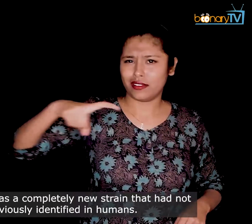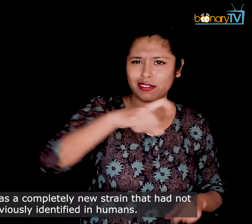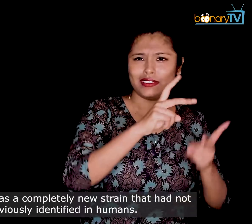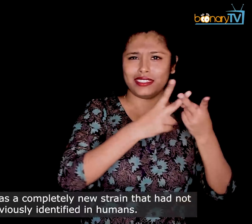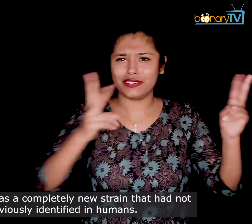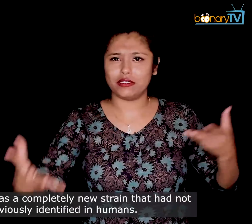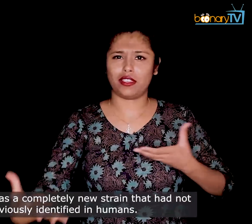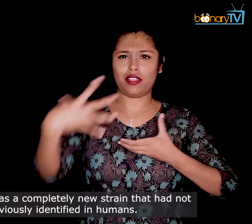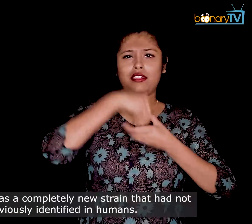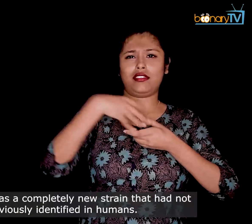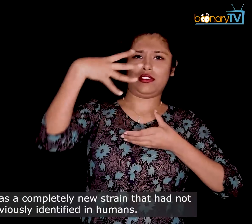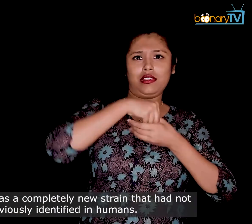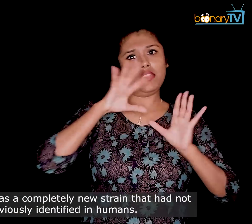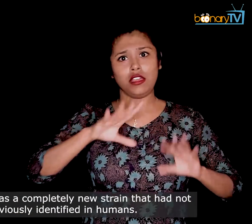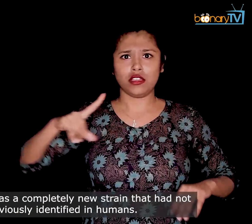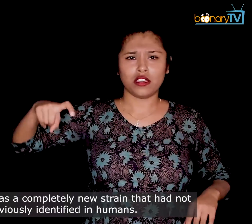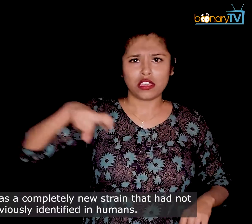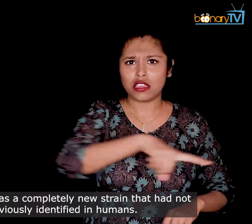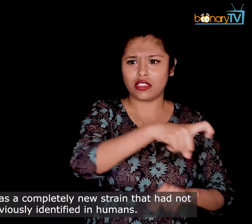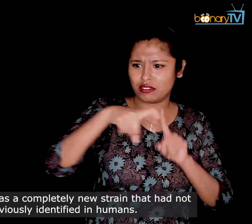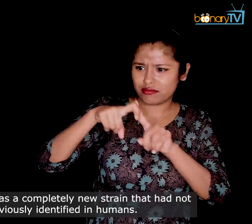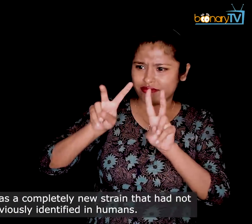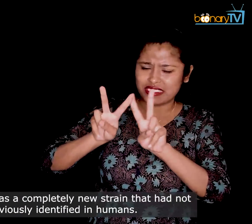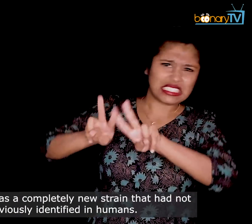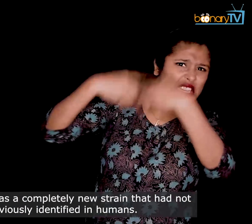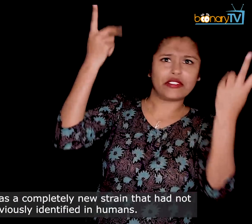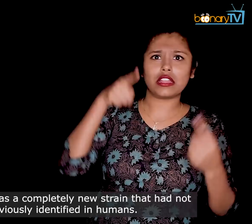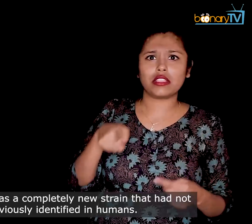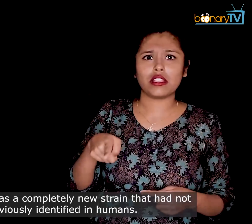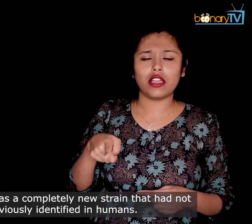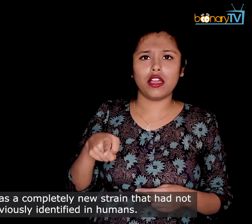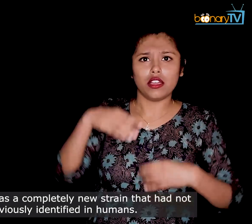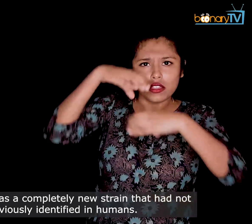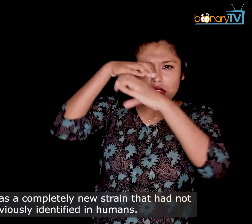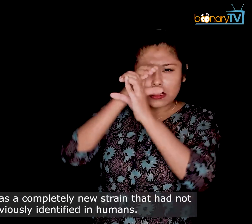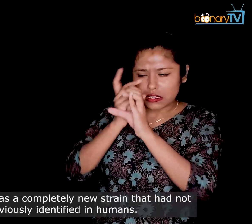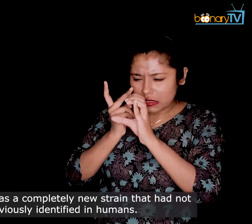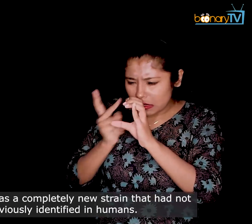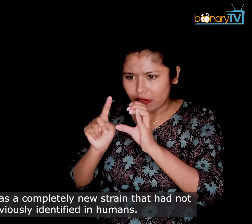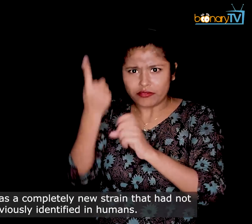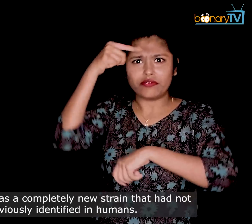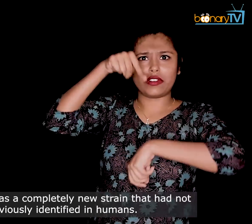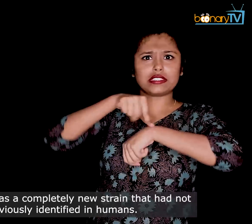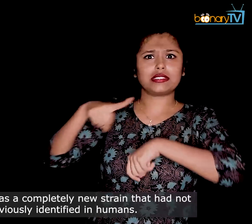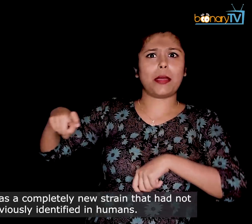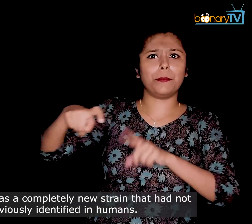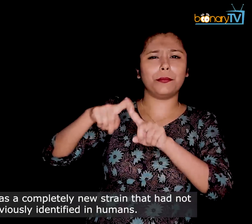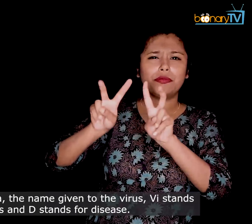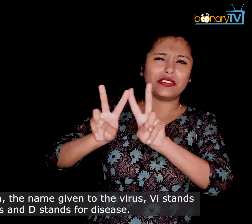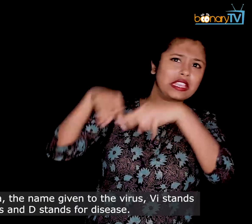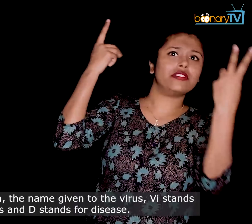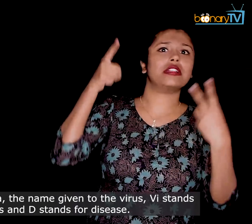that had not been previously identified in humans co